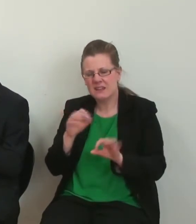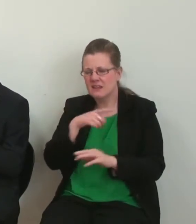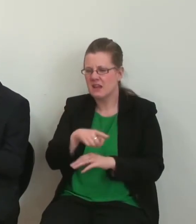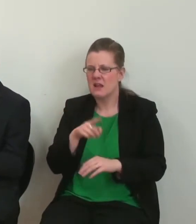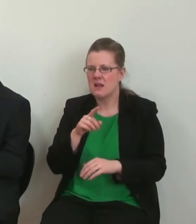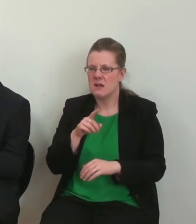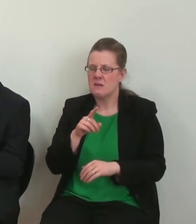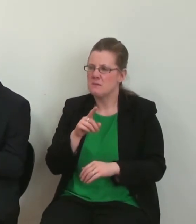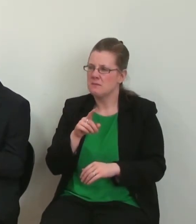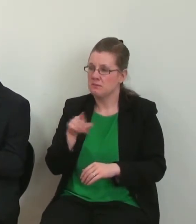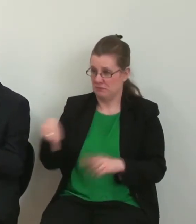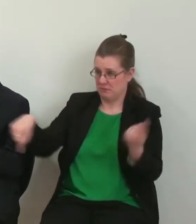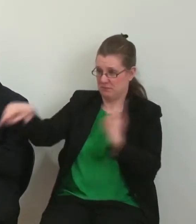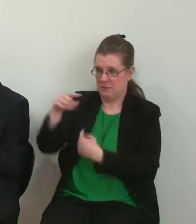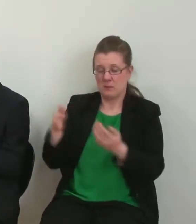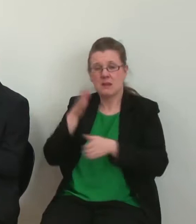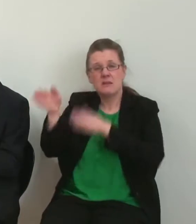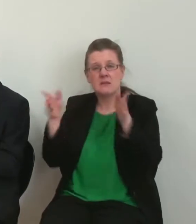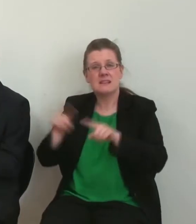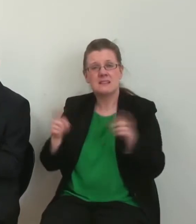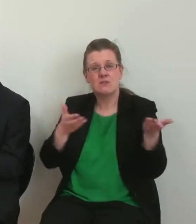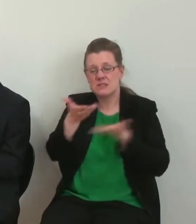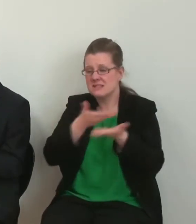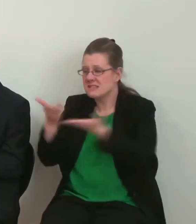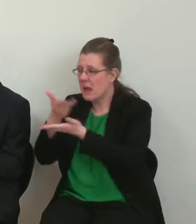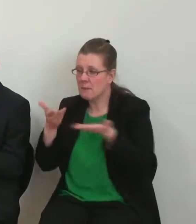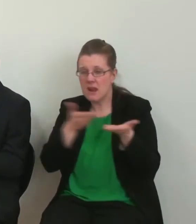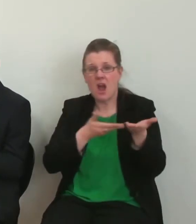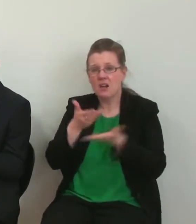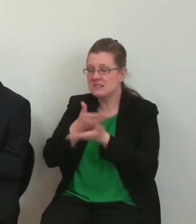gone to other seminar sessions in a different part of this particular